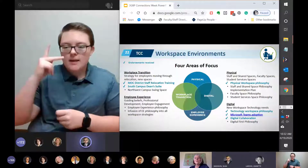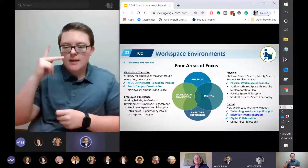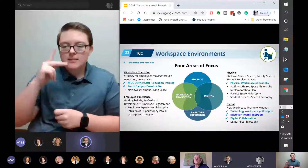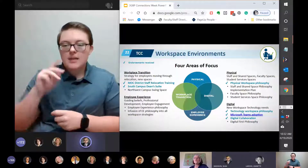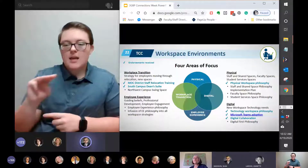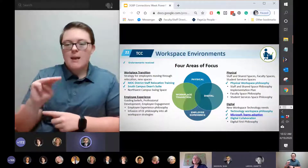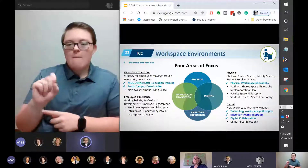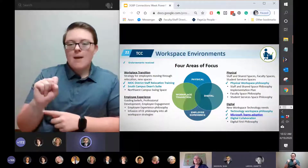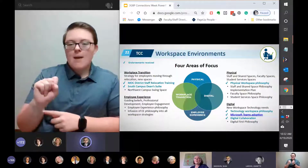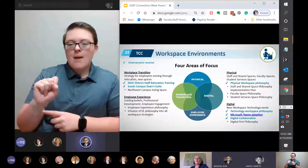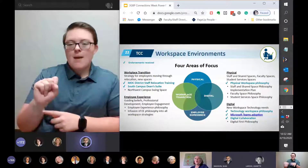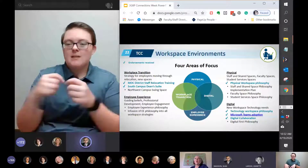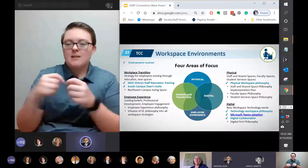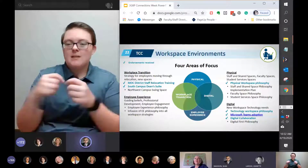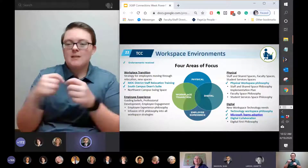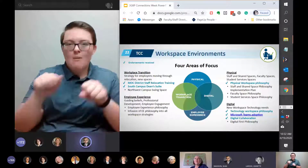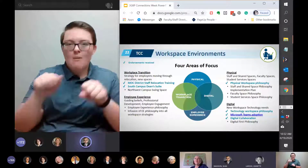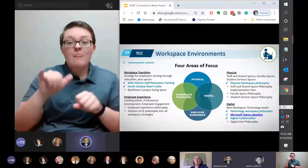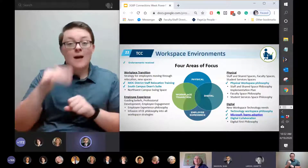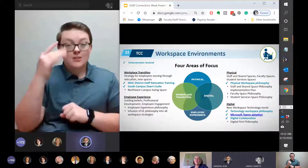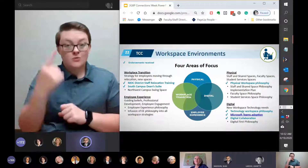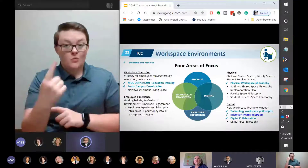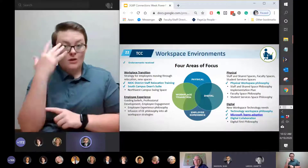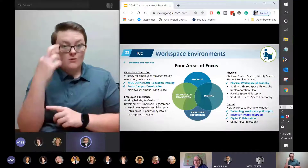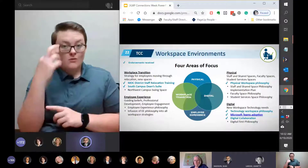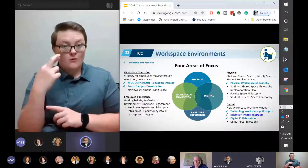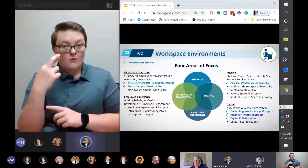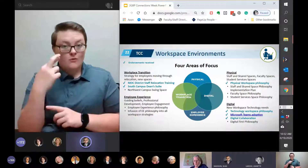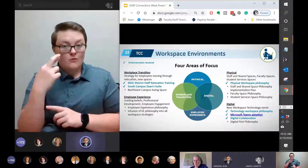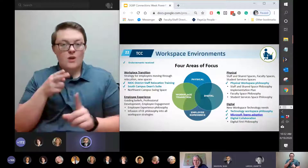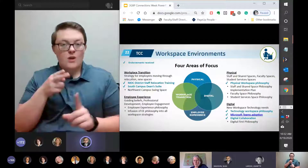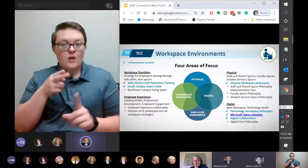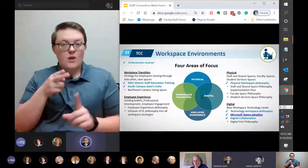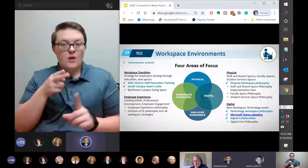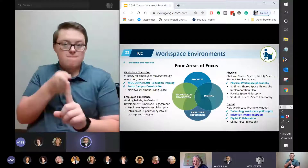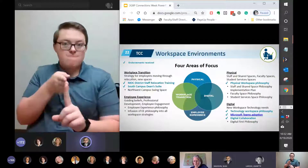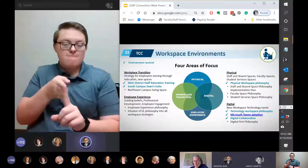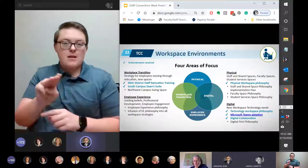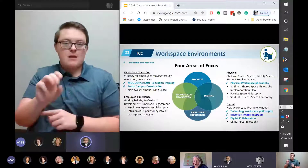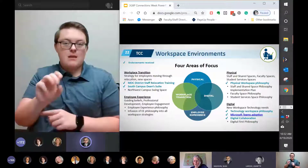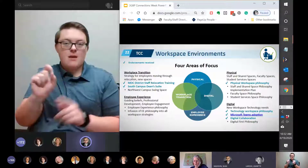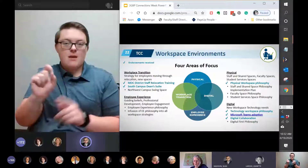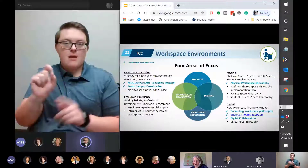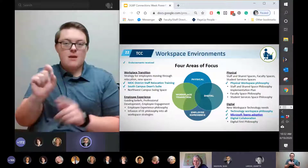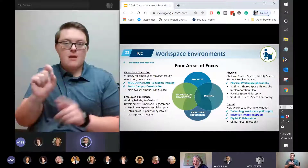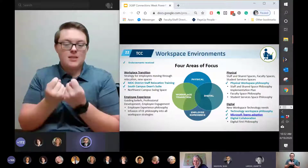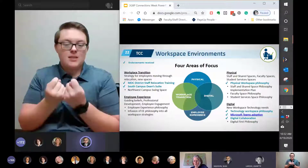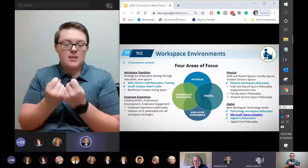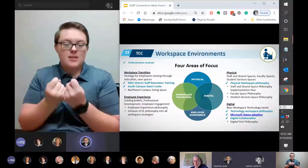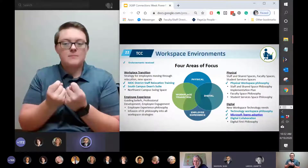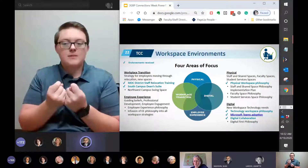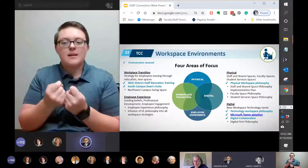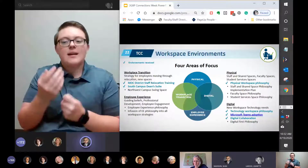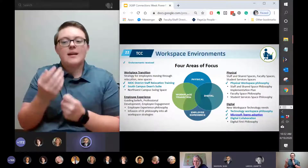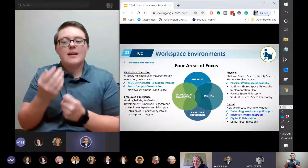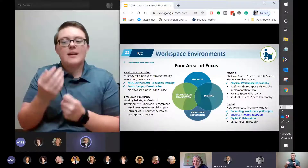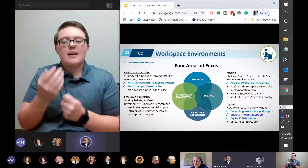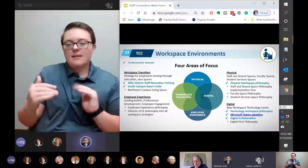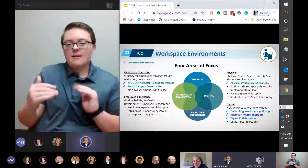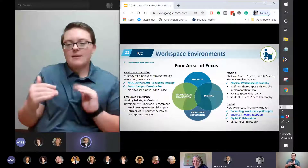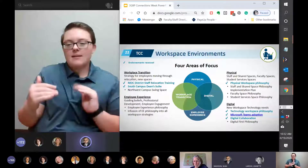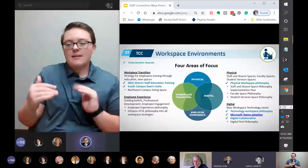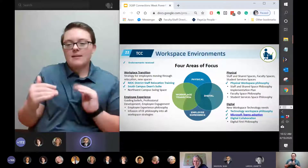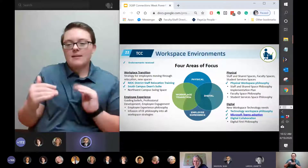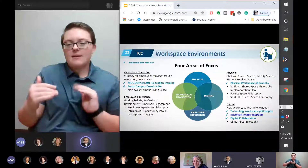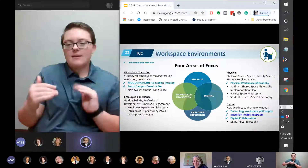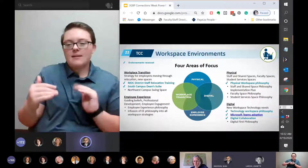reasons why we're using Microsoft Teams as our primary digital collaboration tool and digital collaboration. So you